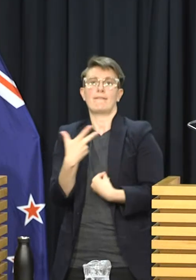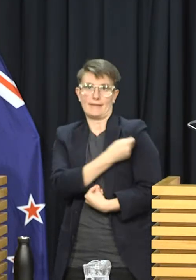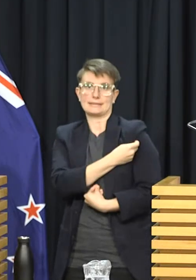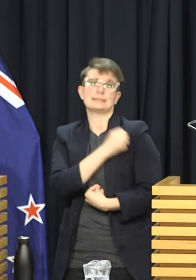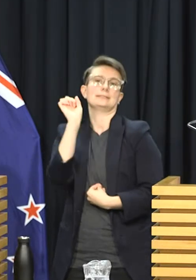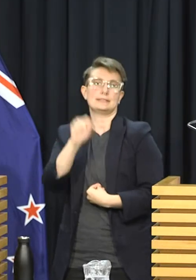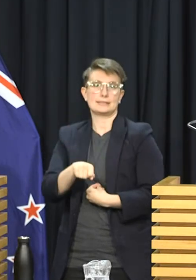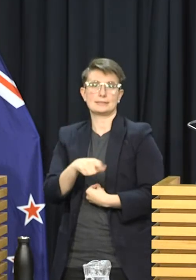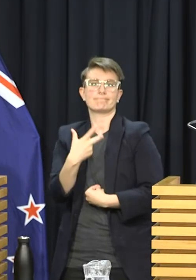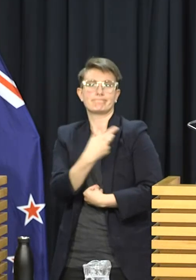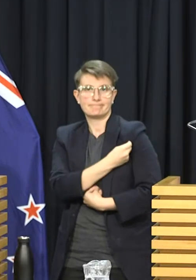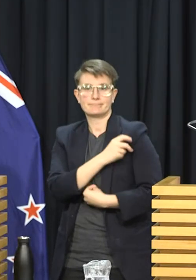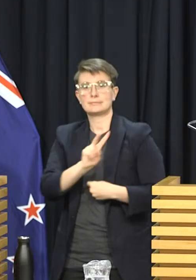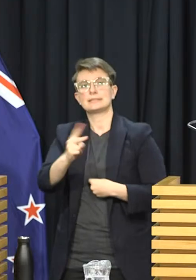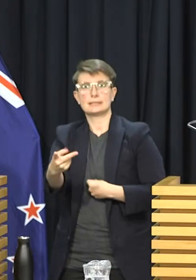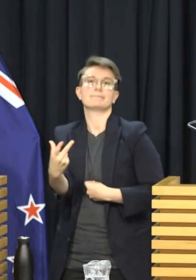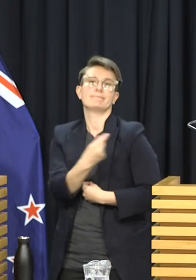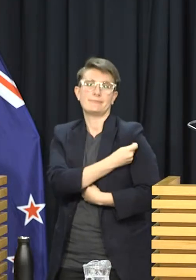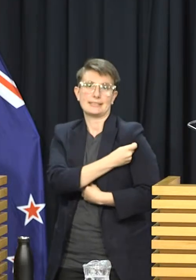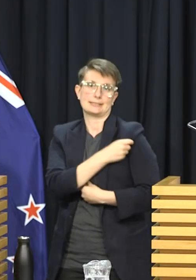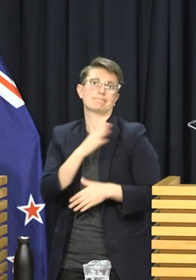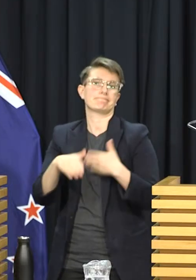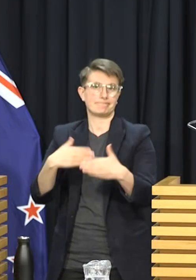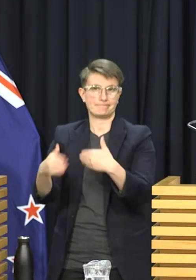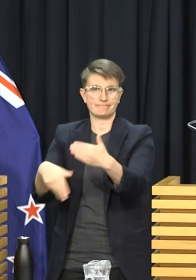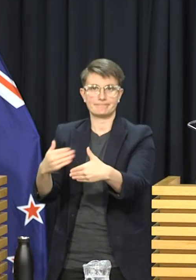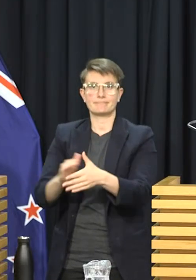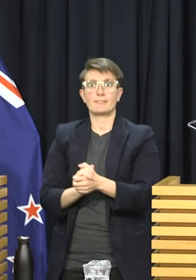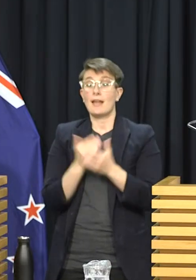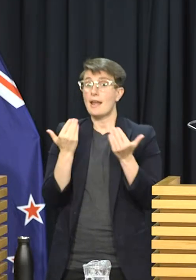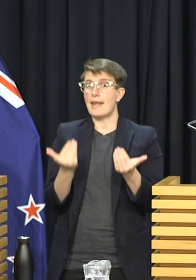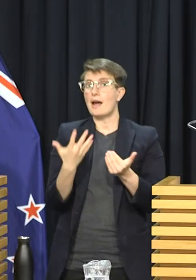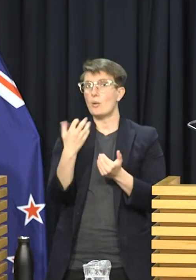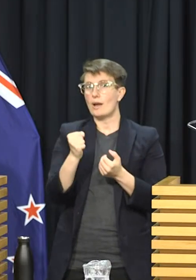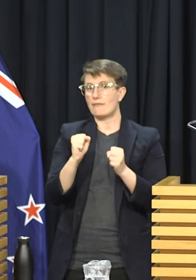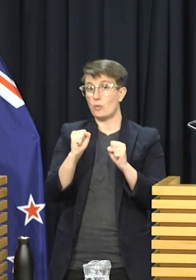vaccinated. There is now an online tool on the